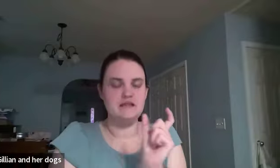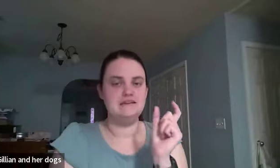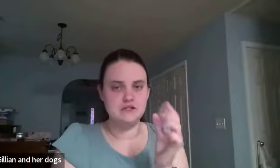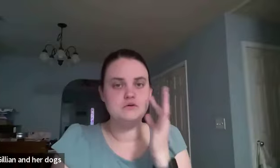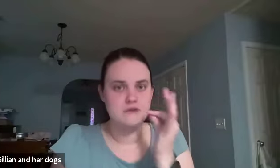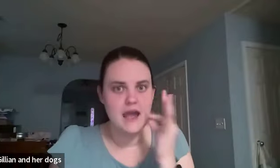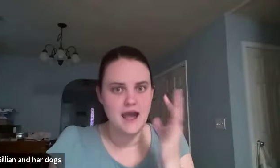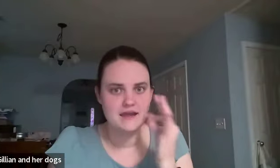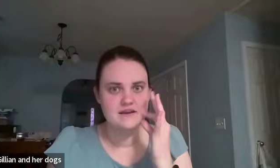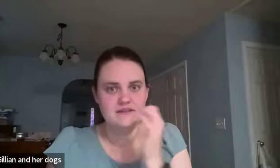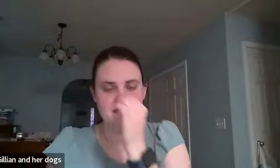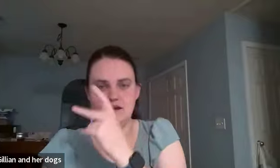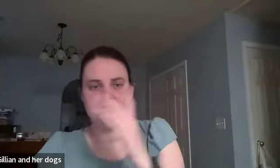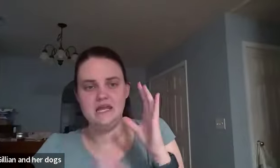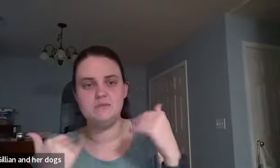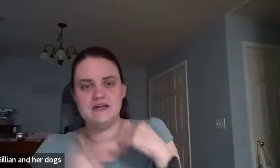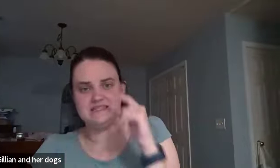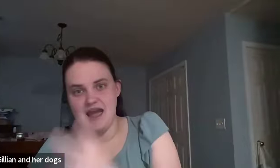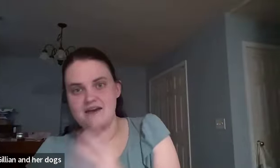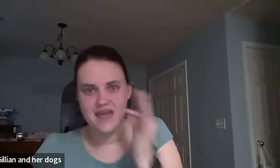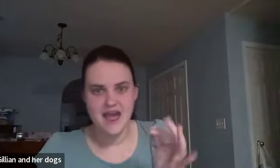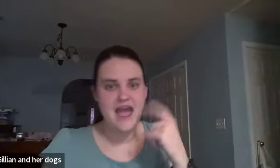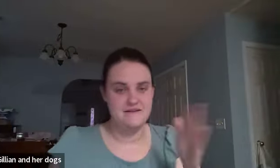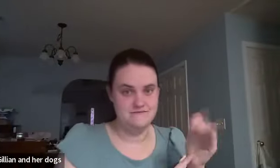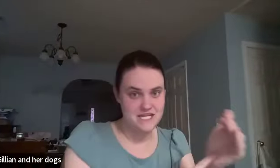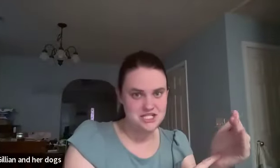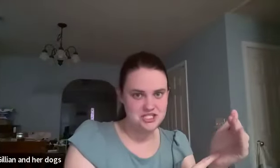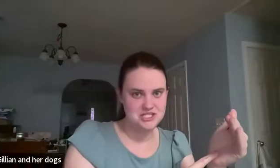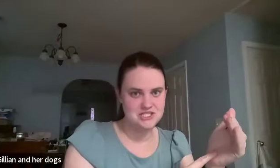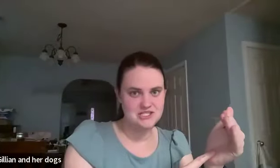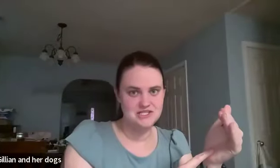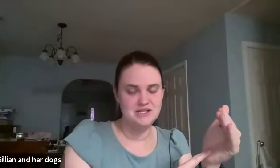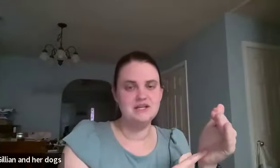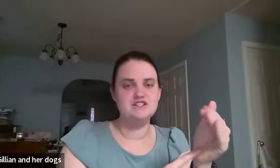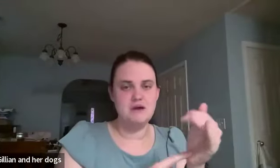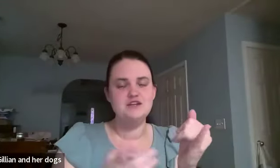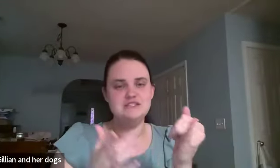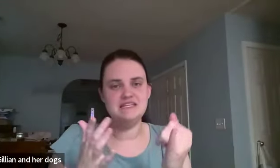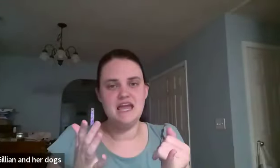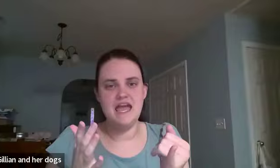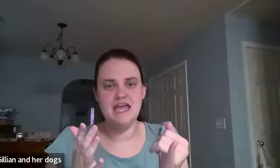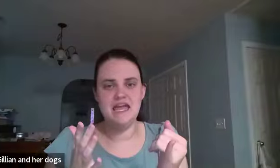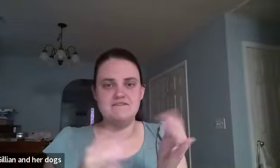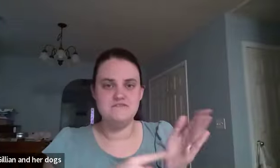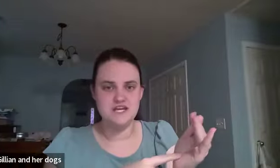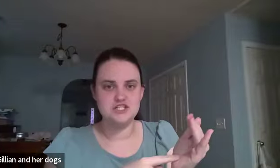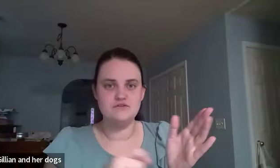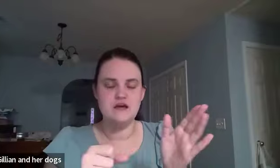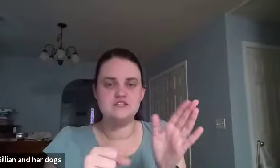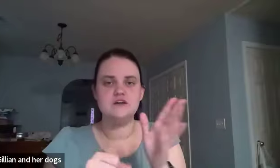like a literal cat, and like an animal that's half cat, half fish. So I could see a fish that's